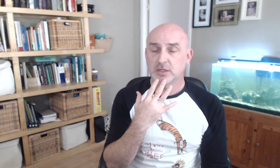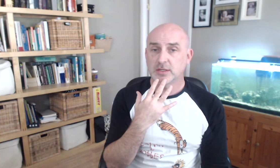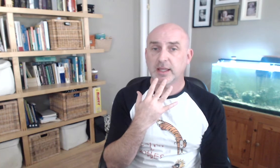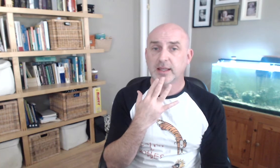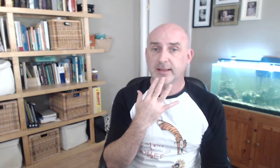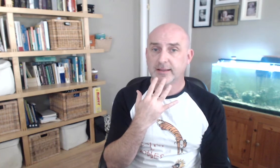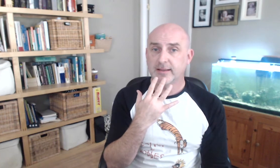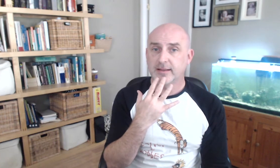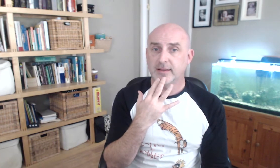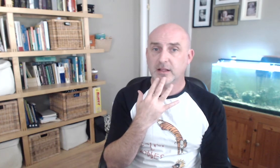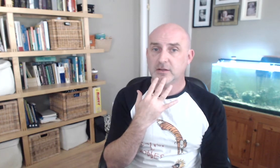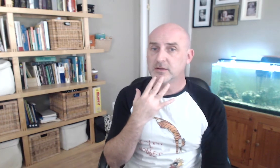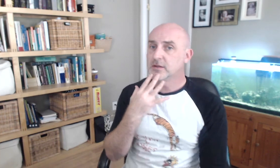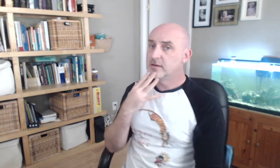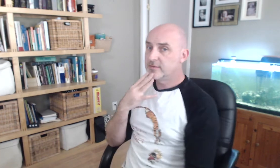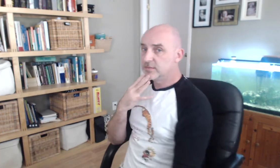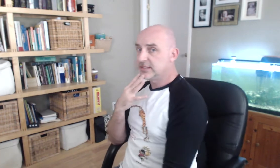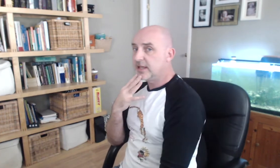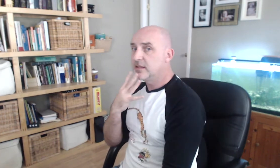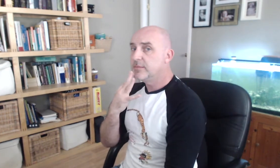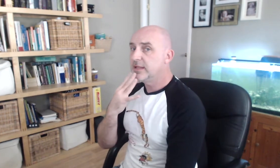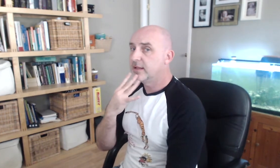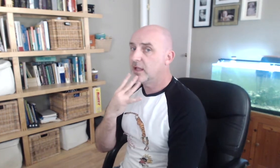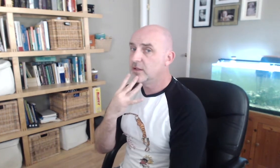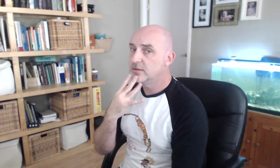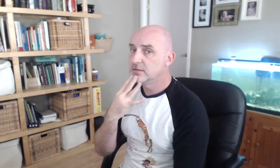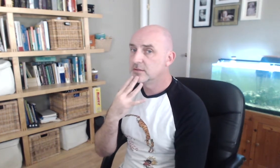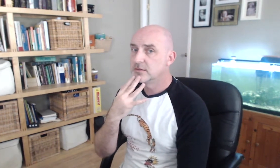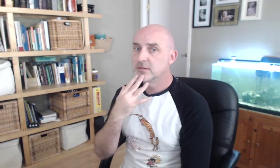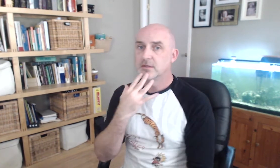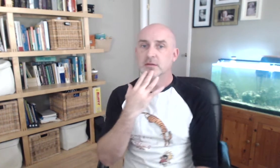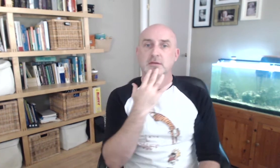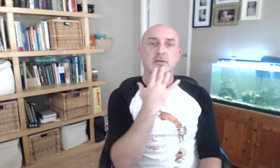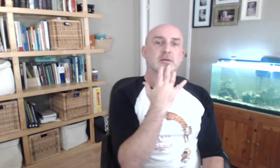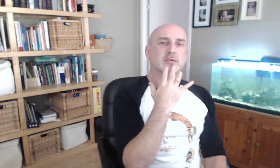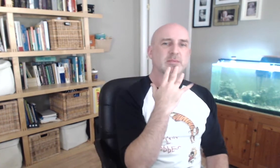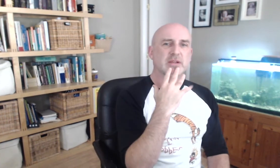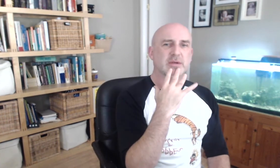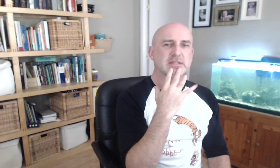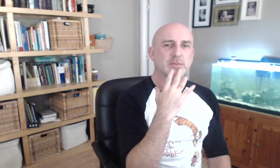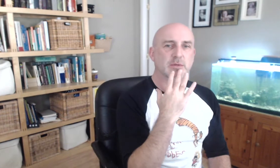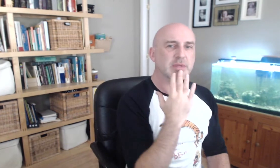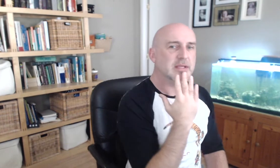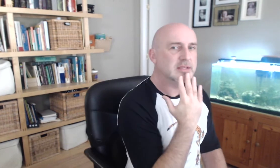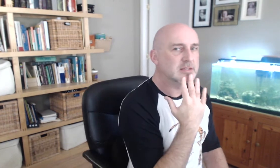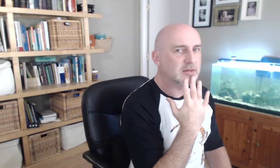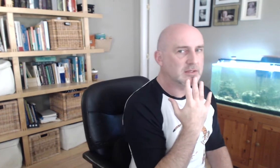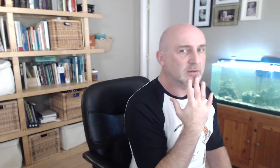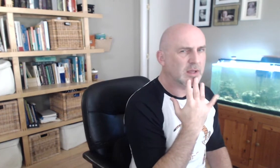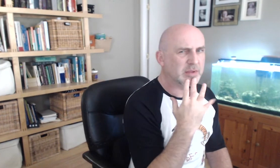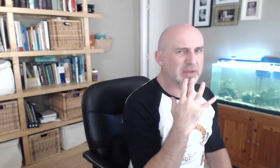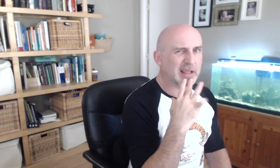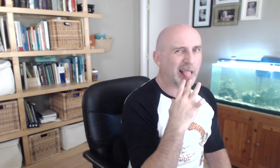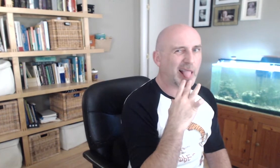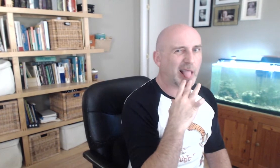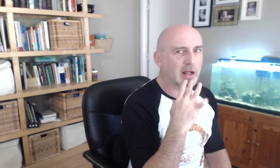okay, color. From the side a little bit, color. With my crazy weird pinky, sorry, don't copy my